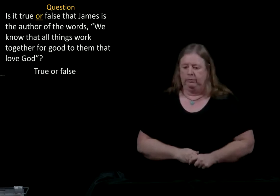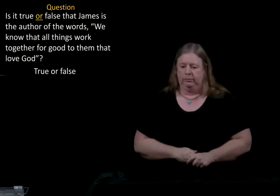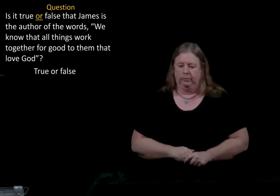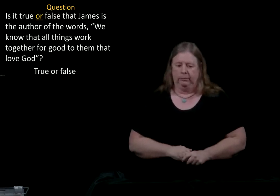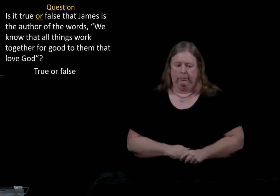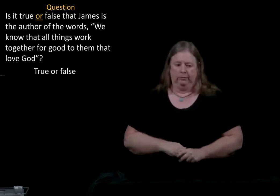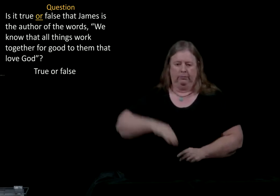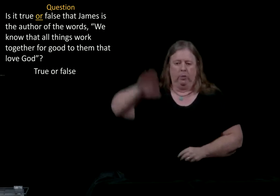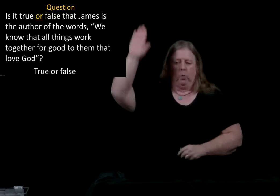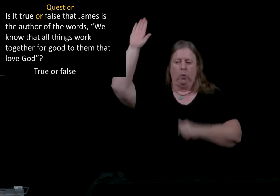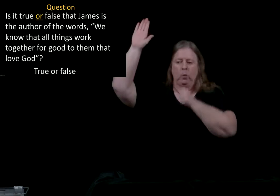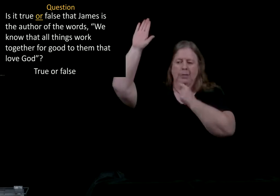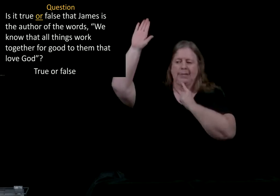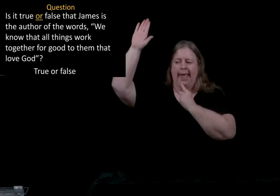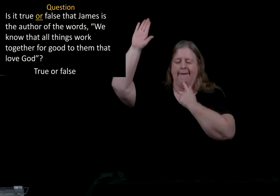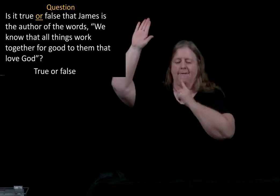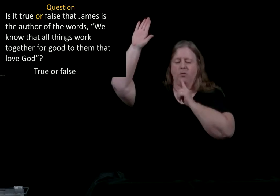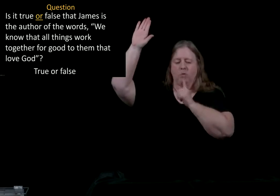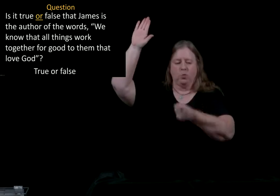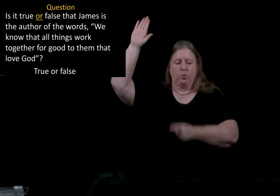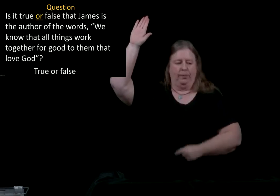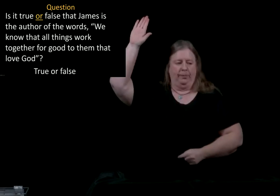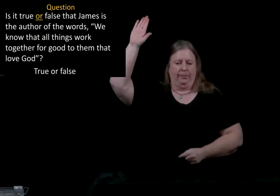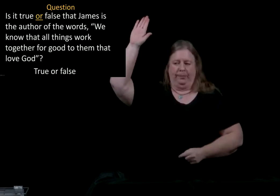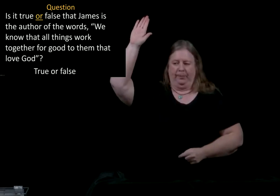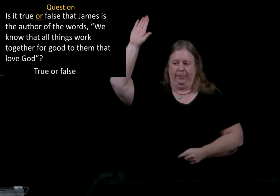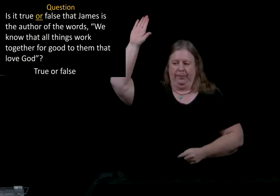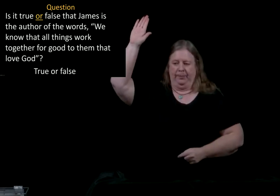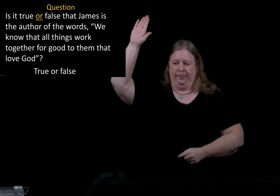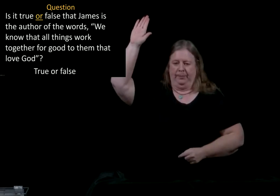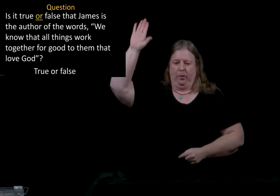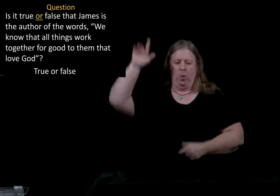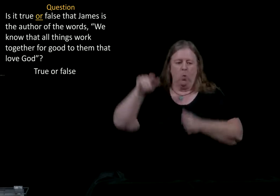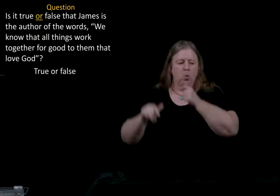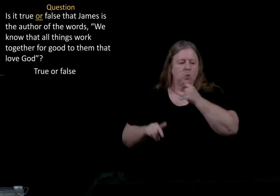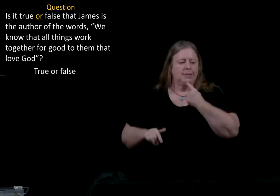So is James the author of those words? Who says true?